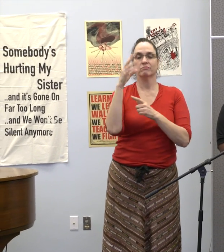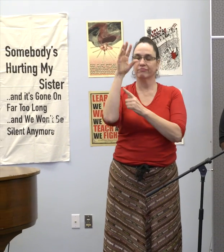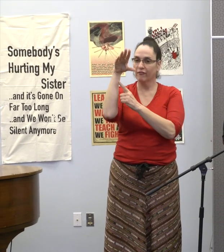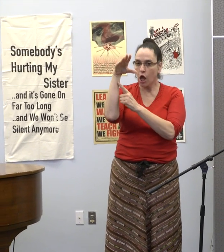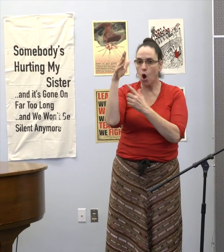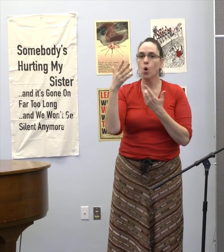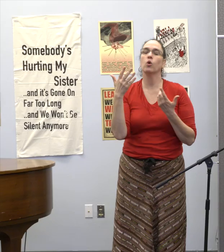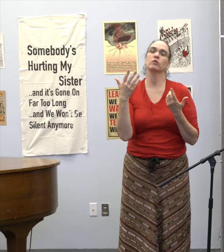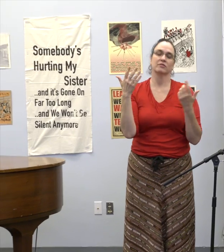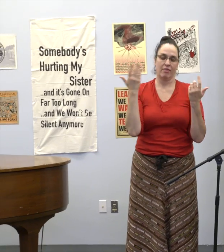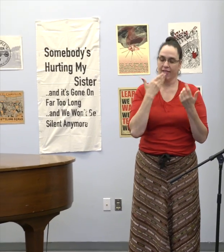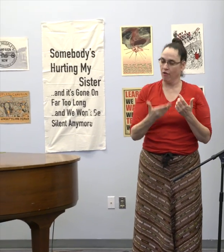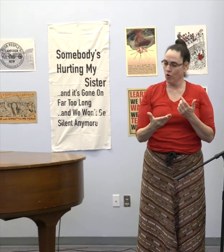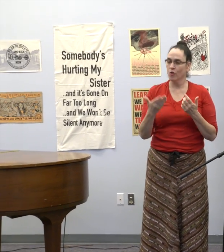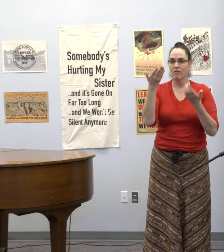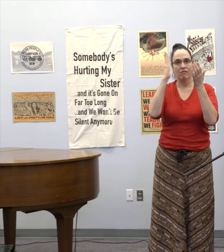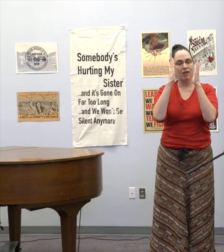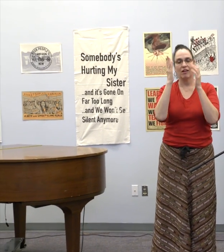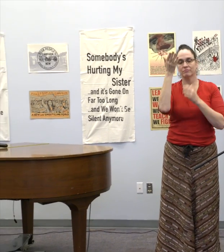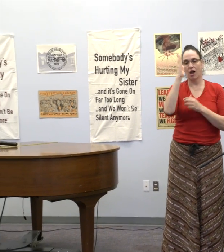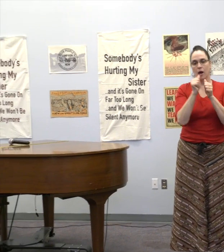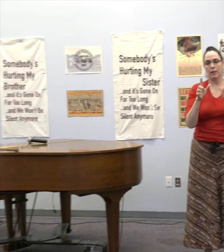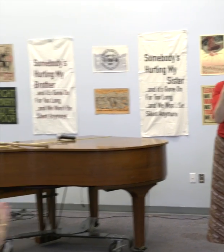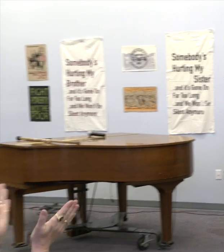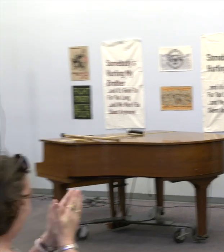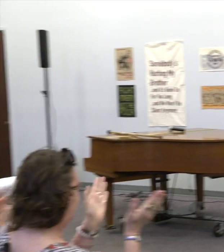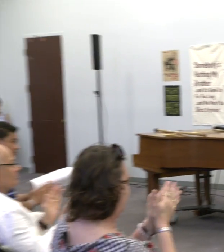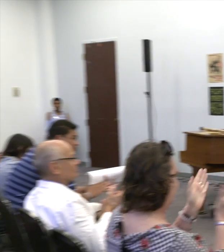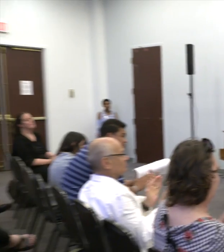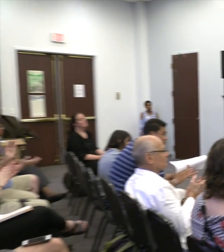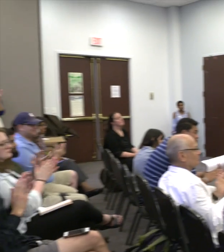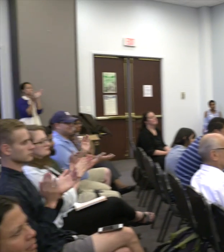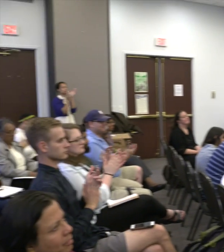our experts tonight. God bless you. Take care.